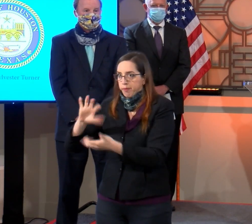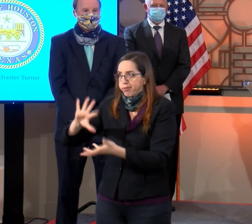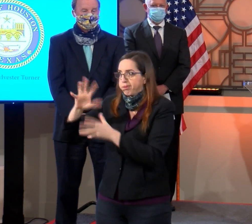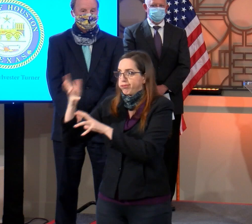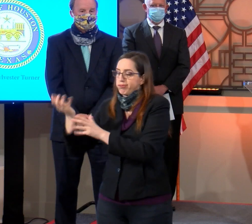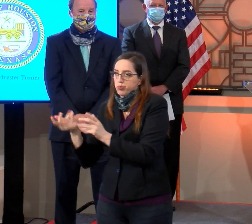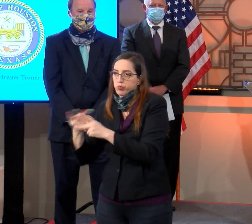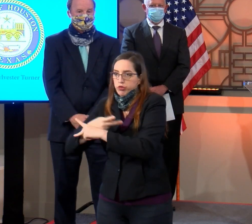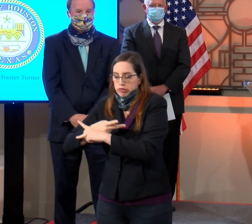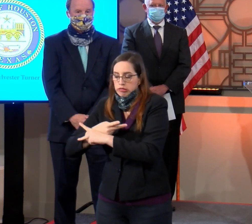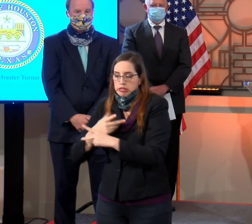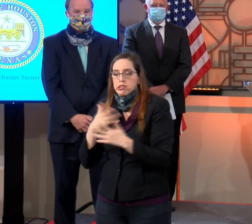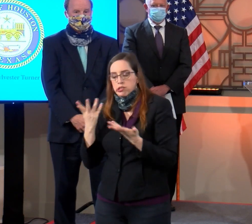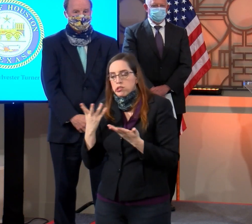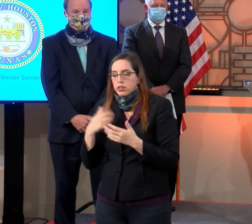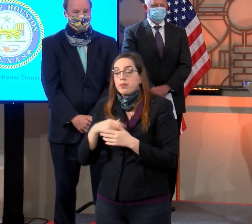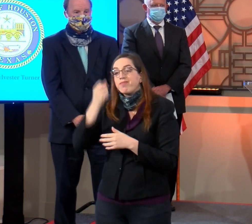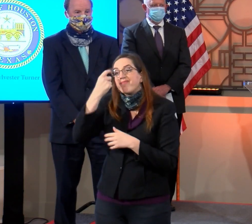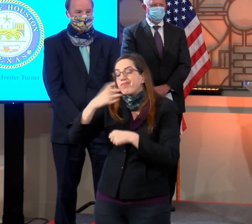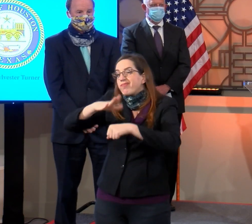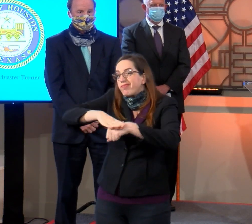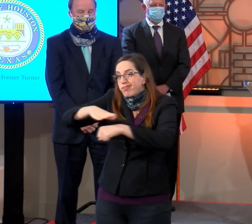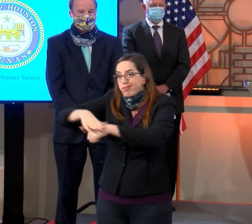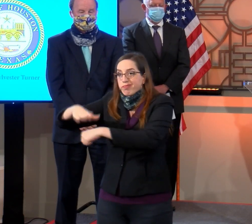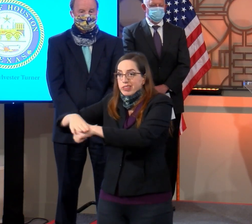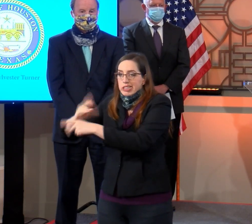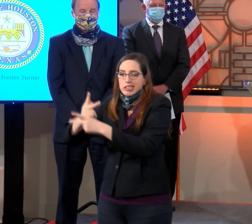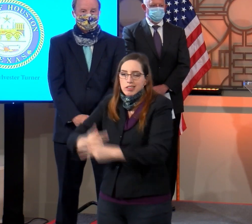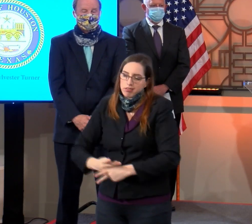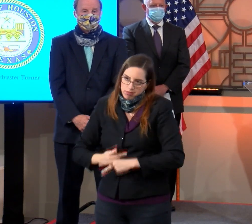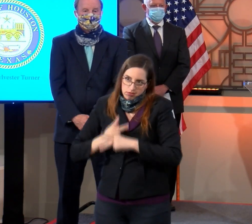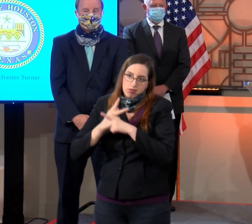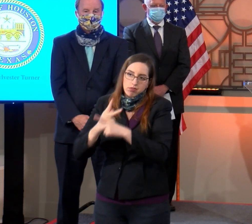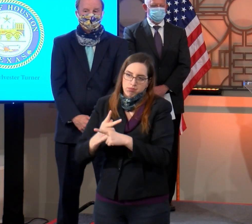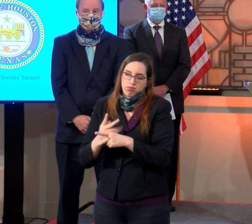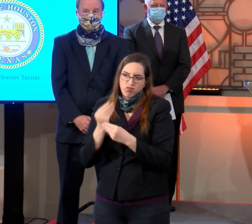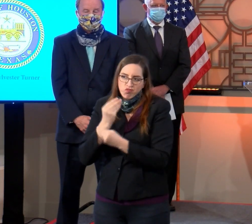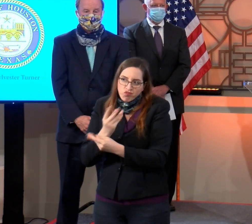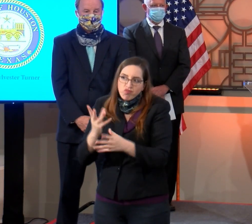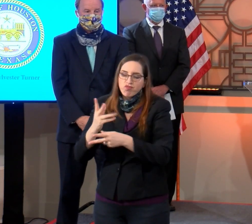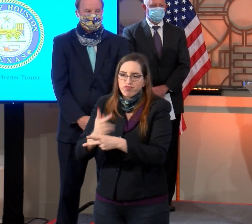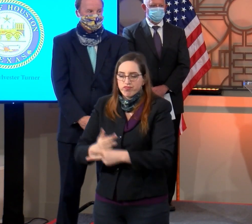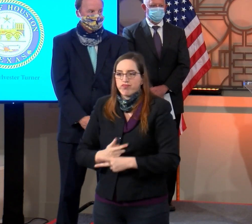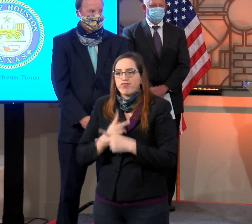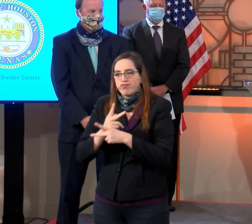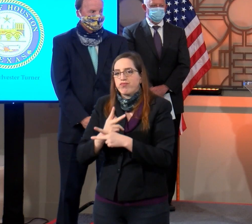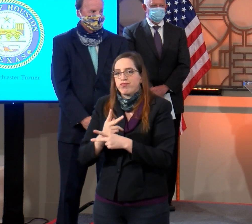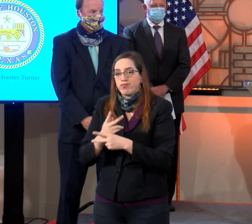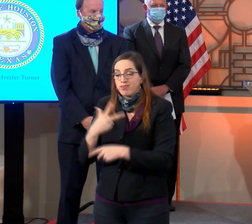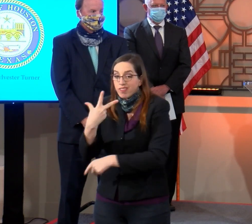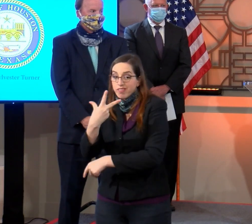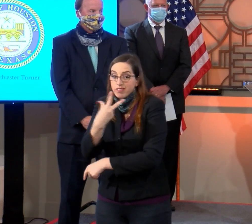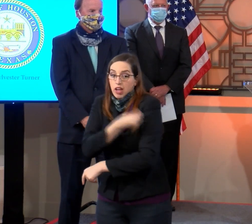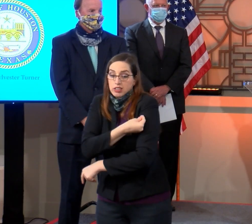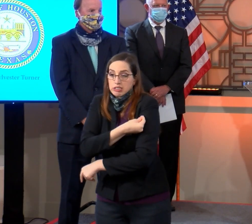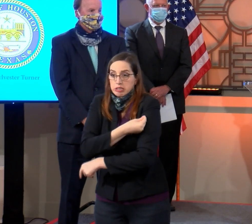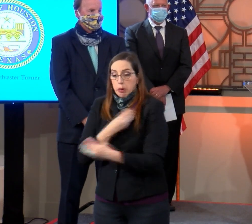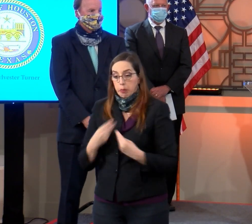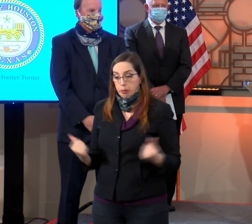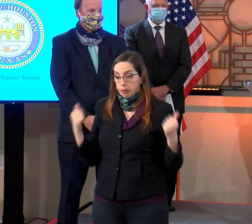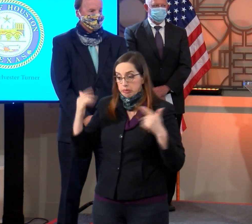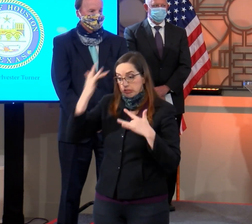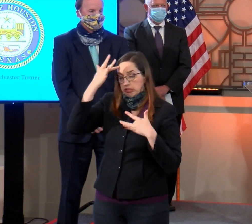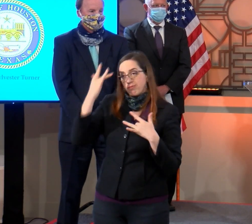Let me simply voice just a cautionary note in the sense that there is no vaccine that